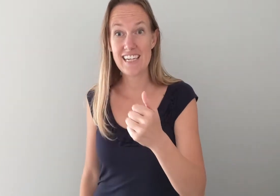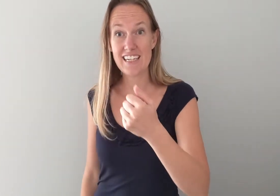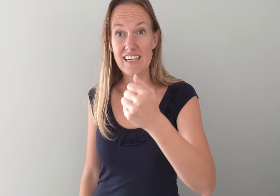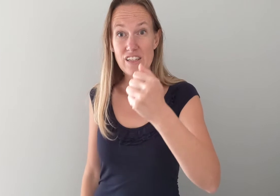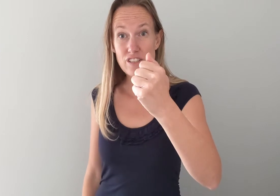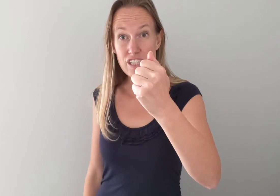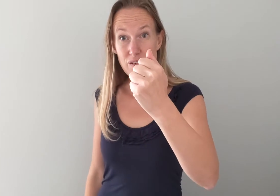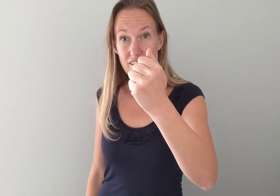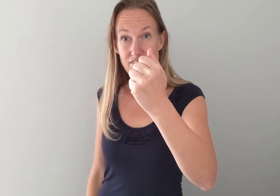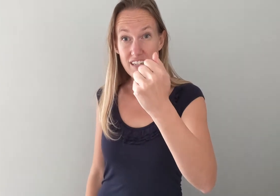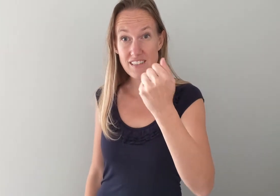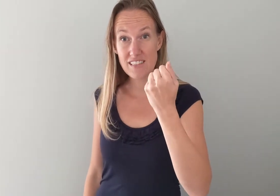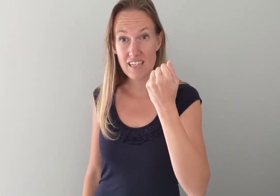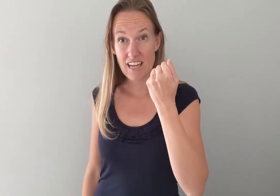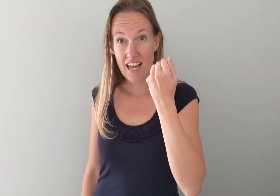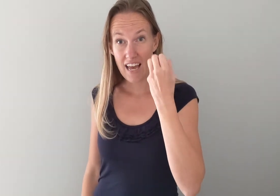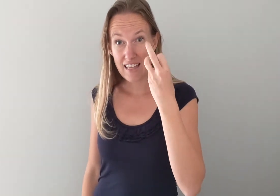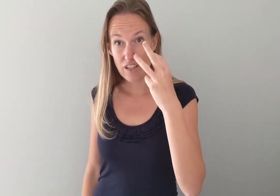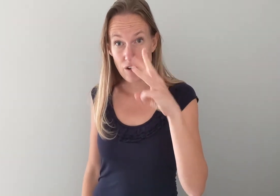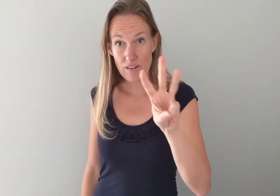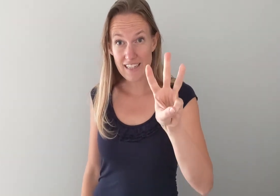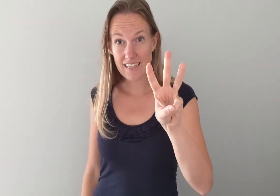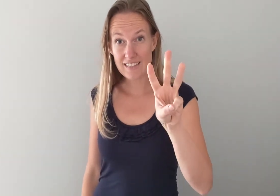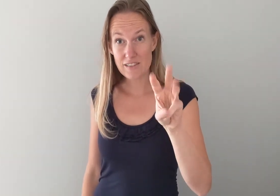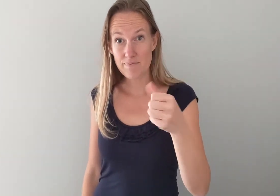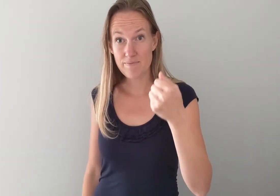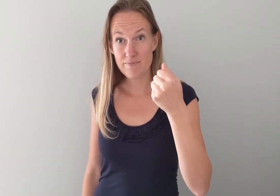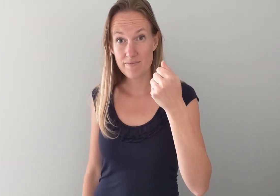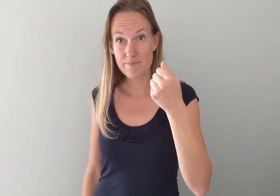16, you start with a fist and then you go like this.